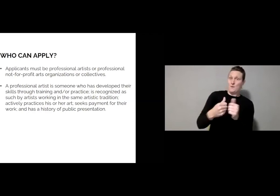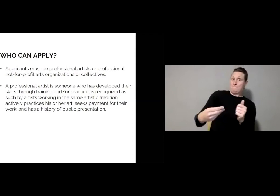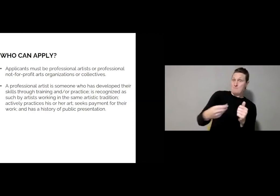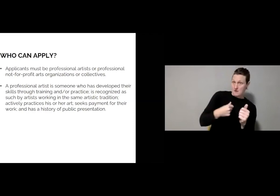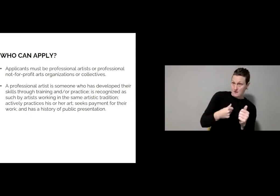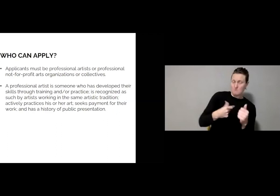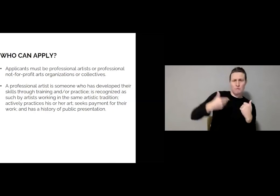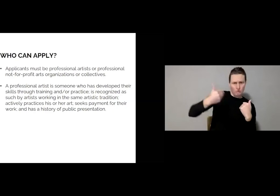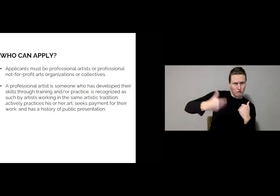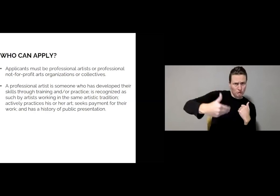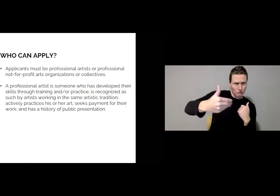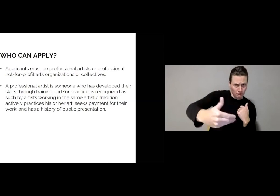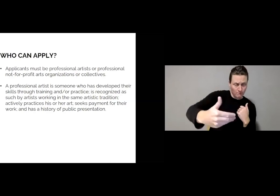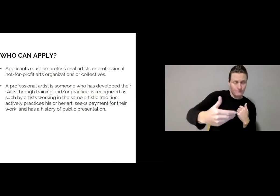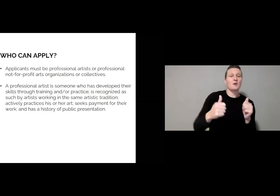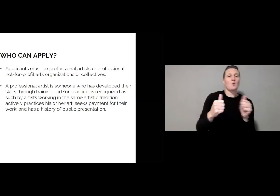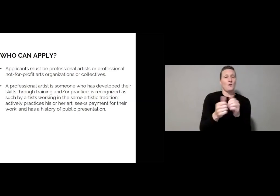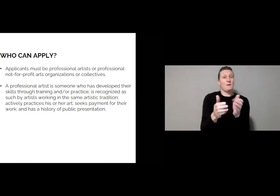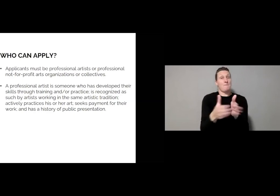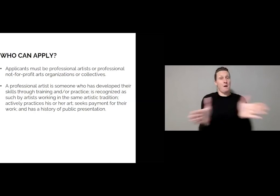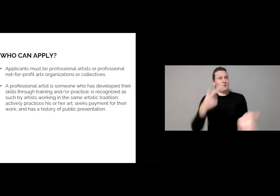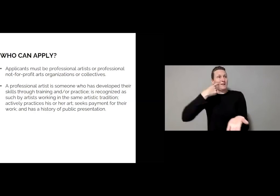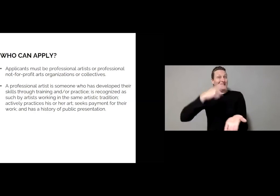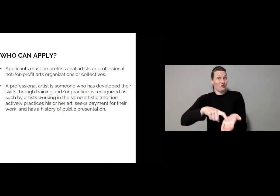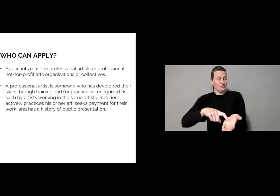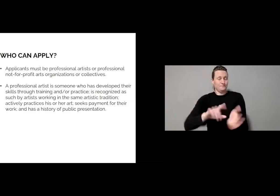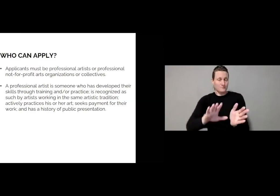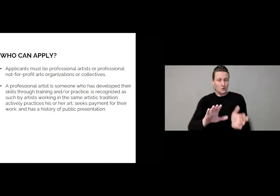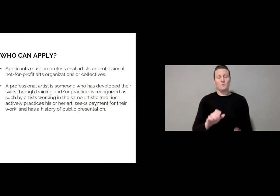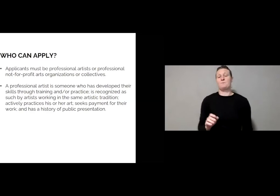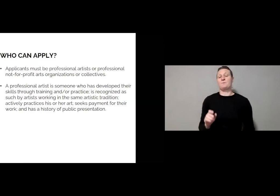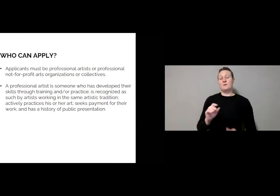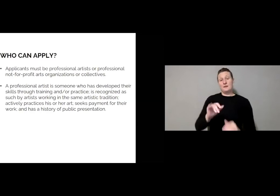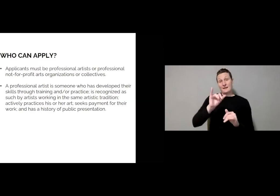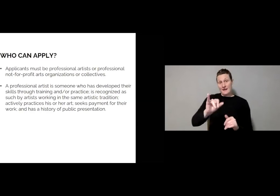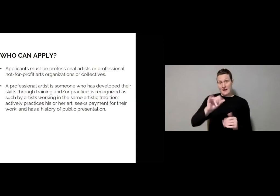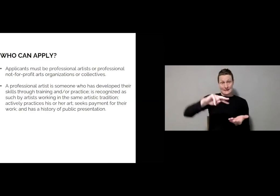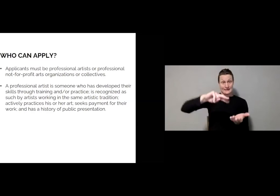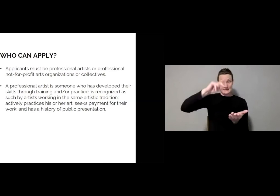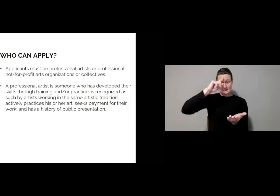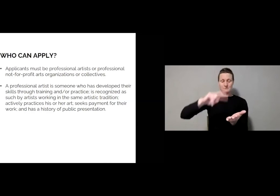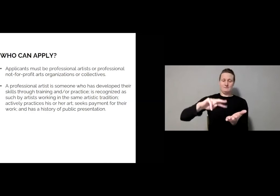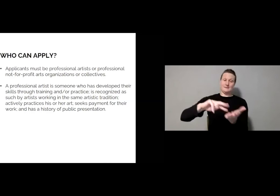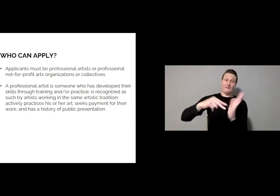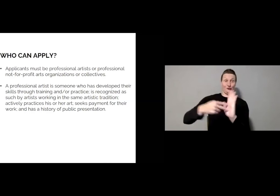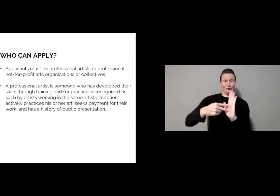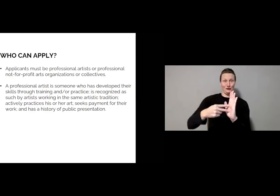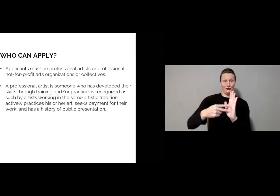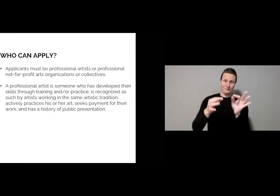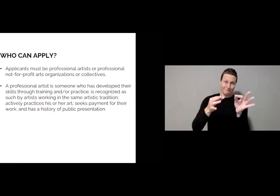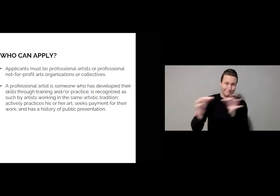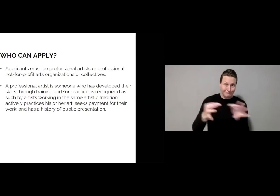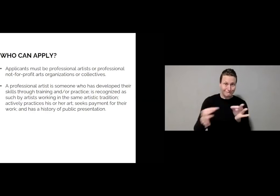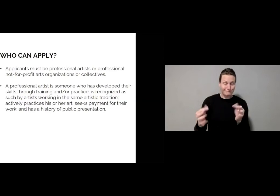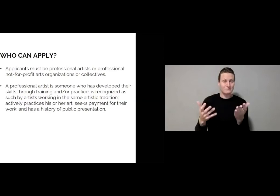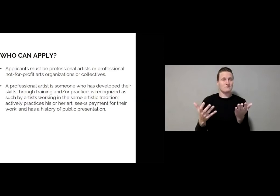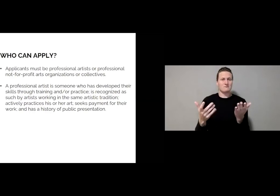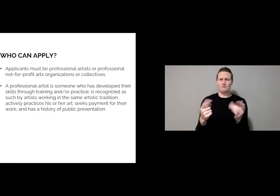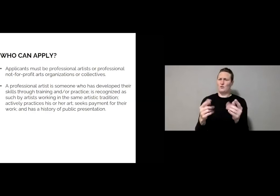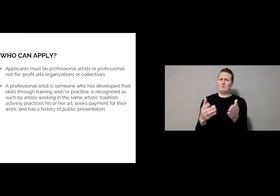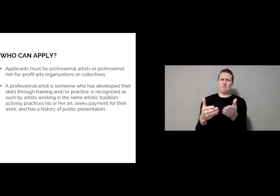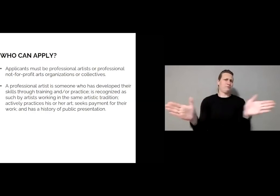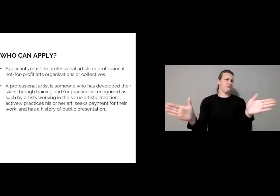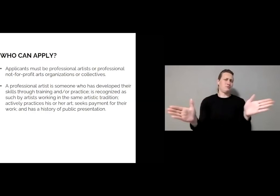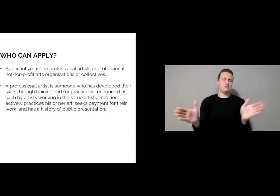it's a pretty wide and open definition. You don't have to have gone to school to be considered